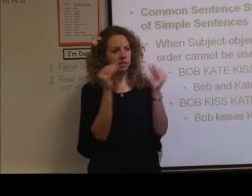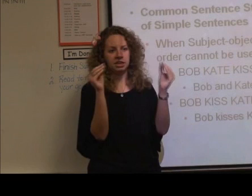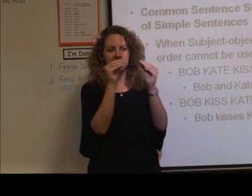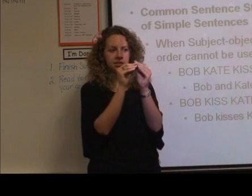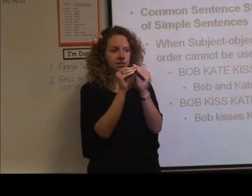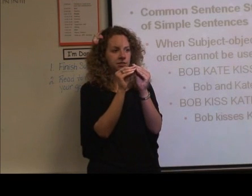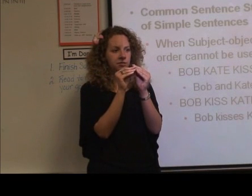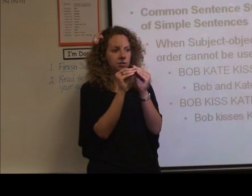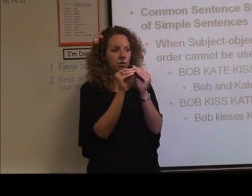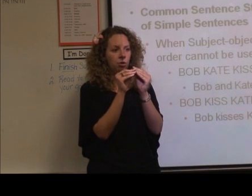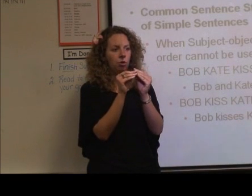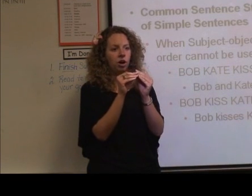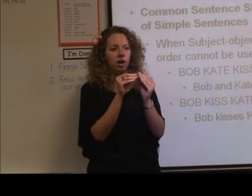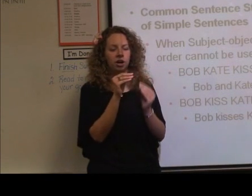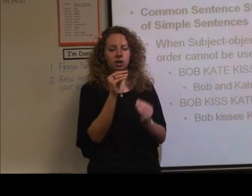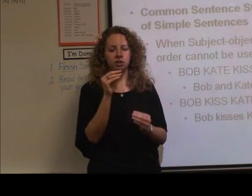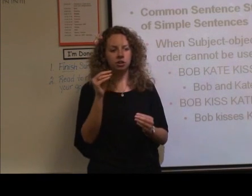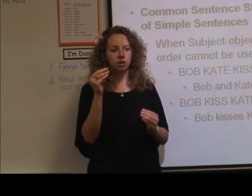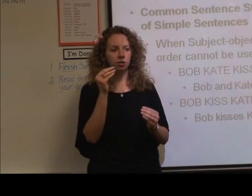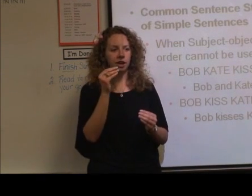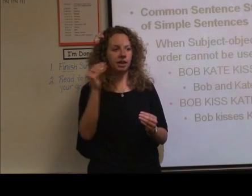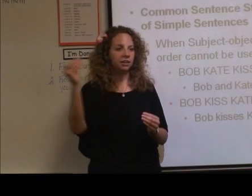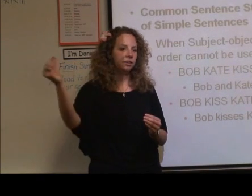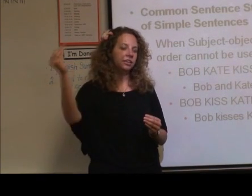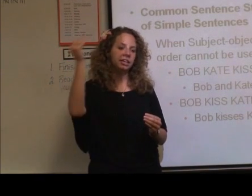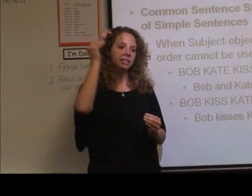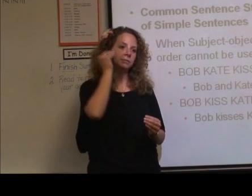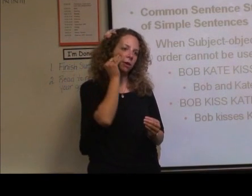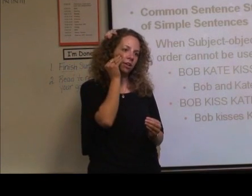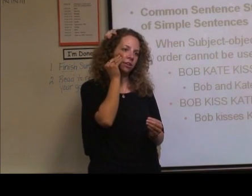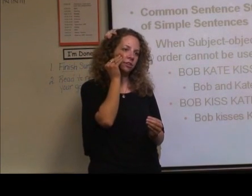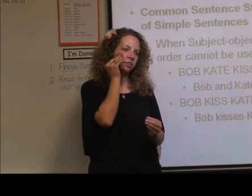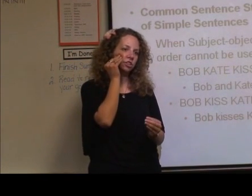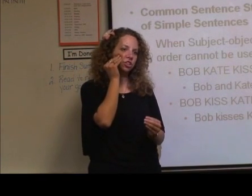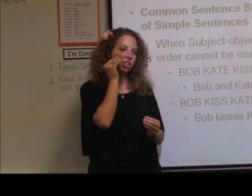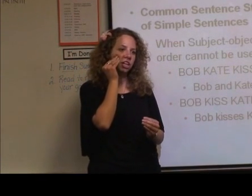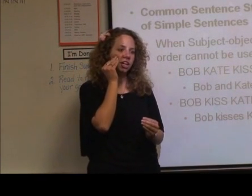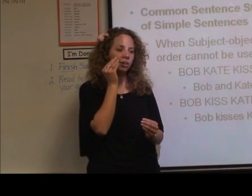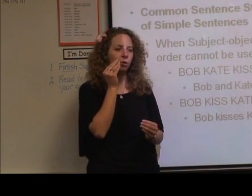they kissed, Yes. or, you know, like, he kissed me on the cheek,